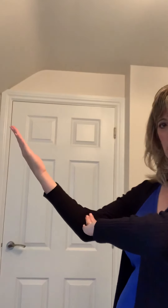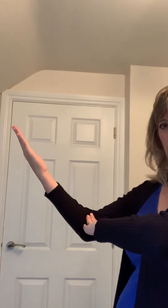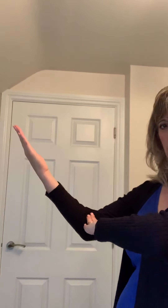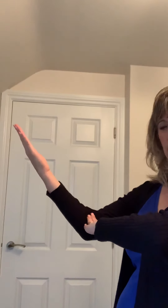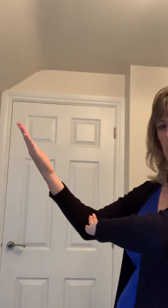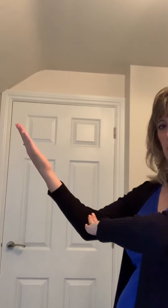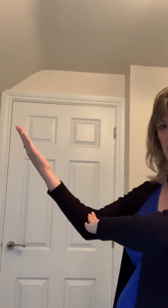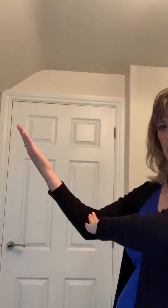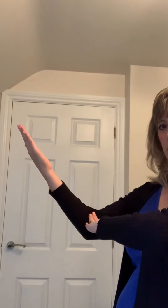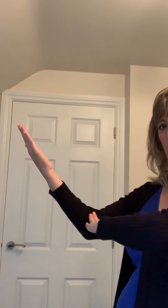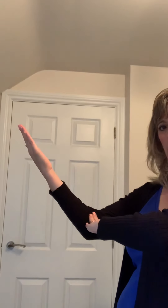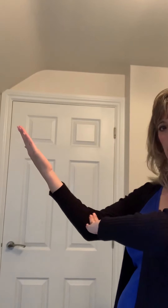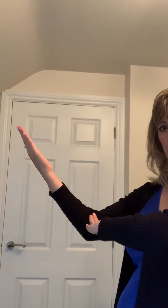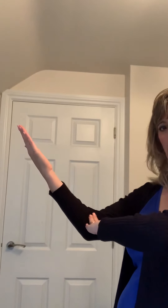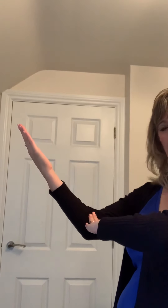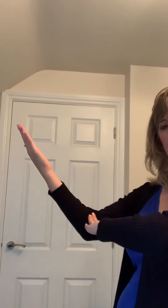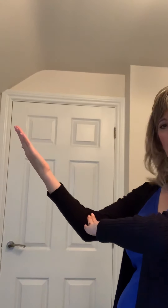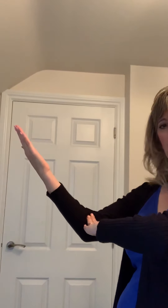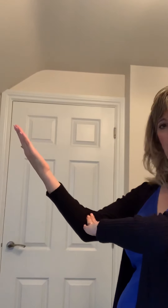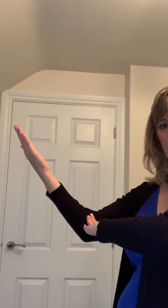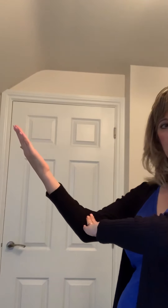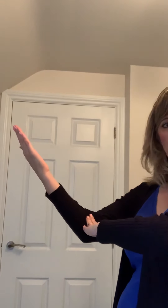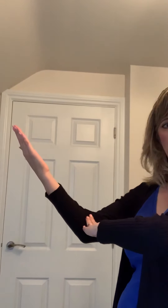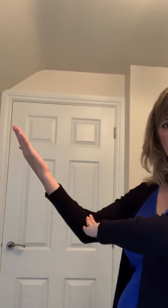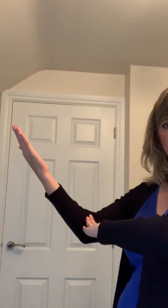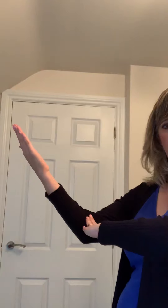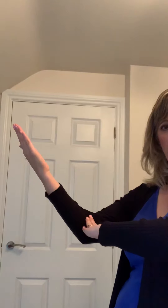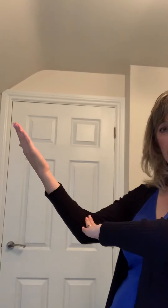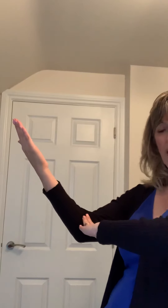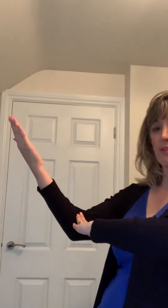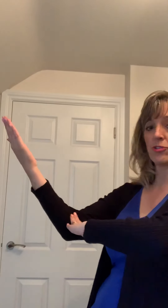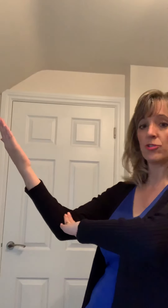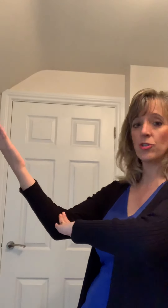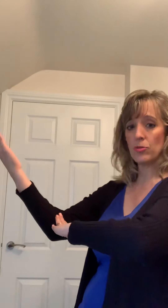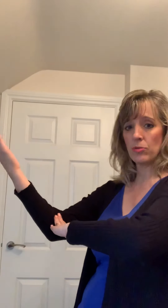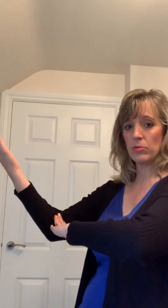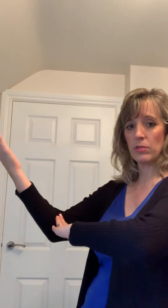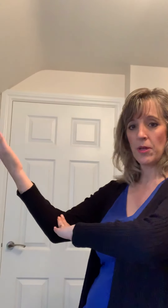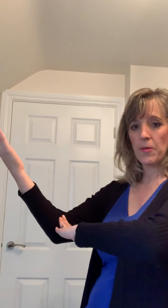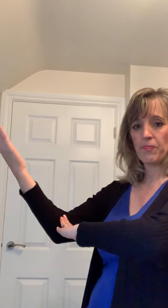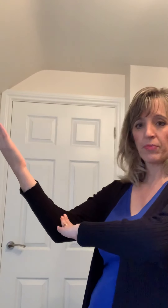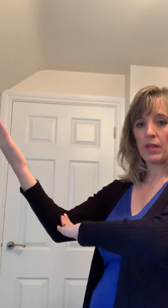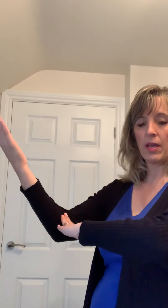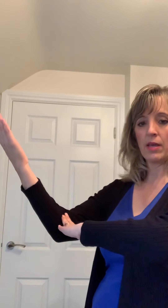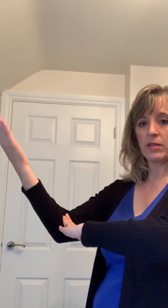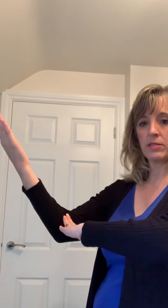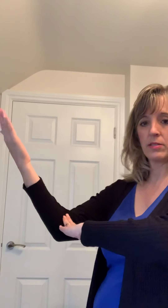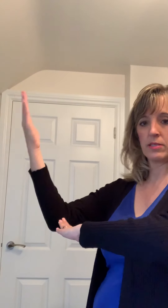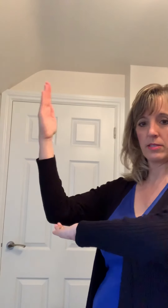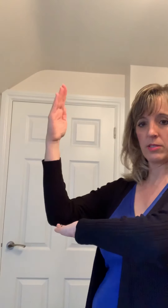the sun is up, halfway up in the morning, okay? Afternoon is, because this is